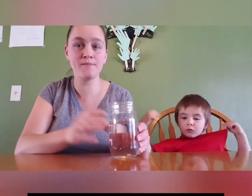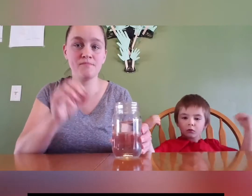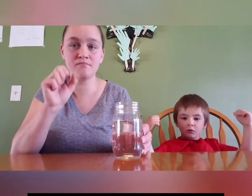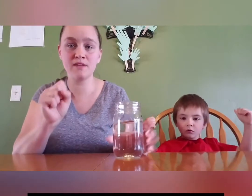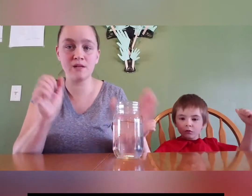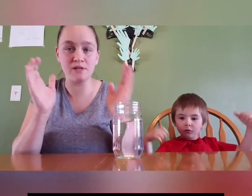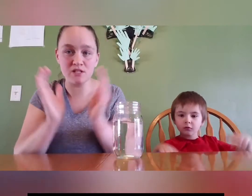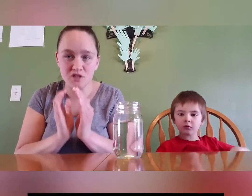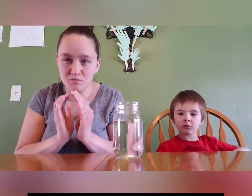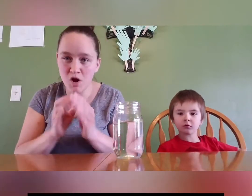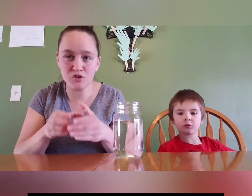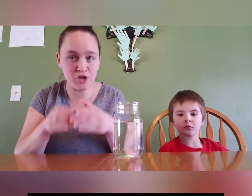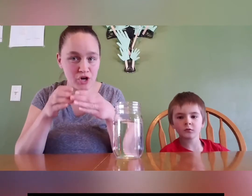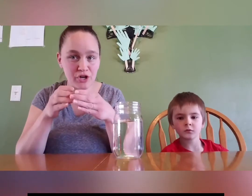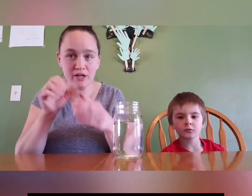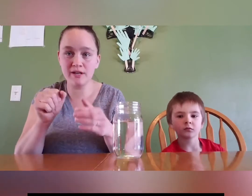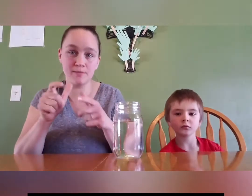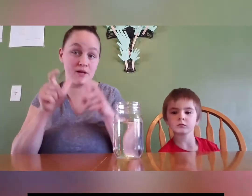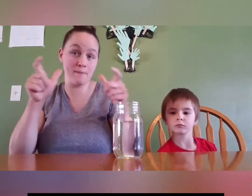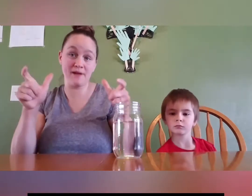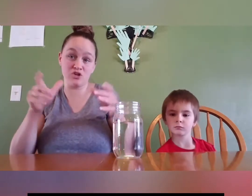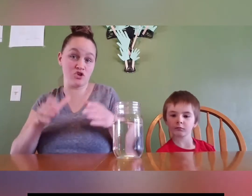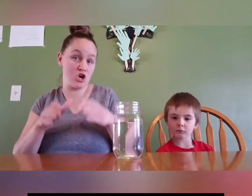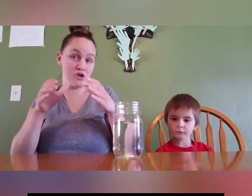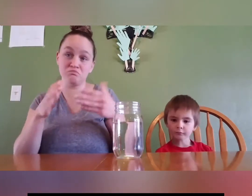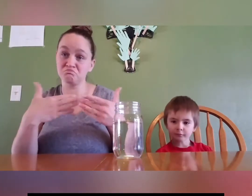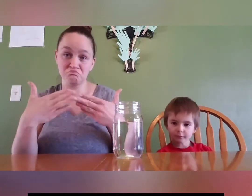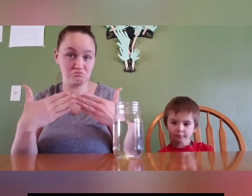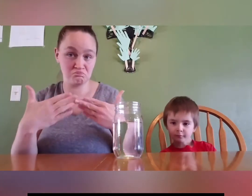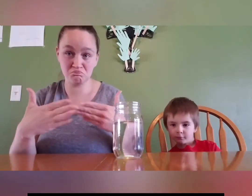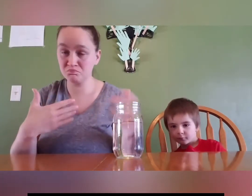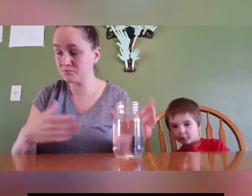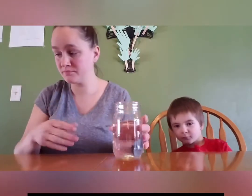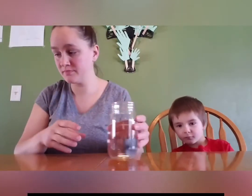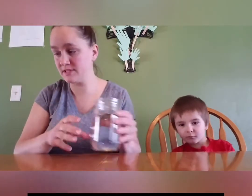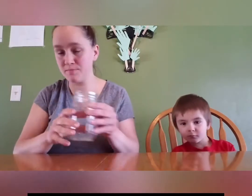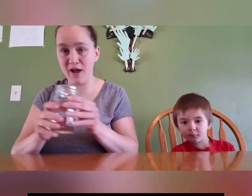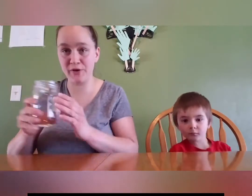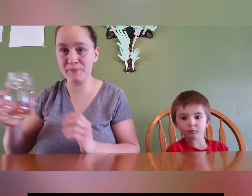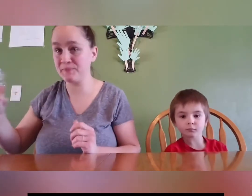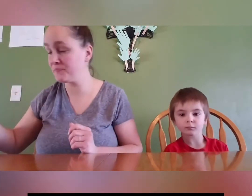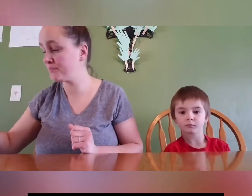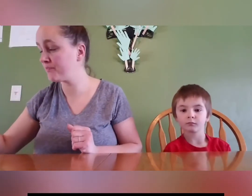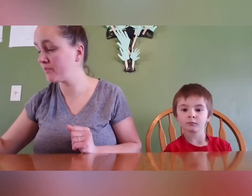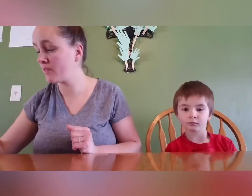It can be a small jar, it can be a big jar. Doesn't matter.